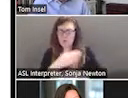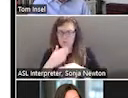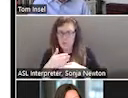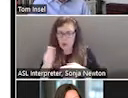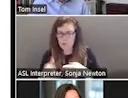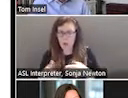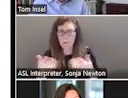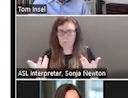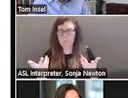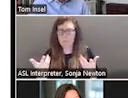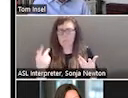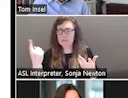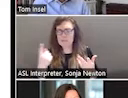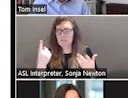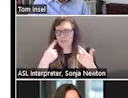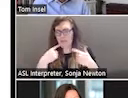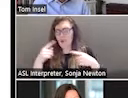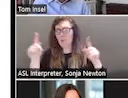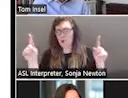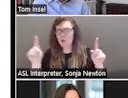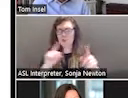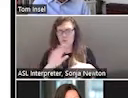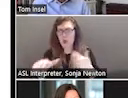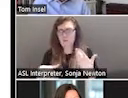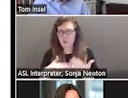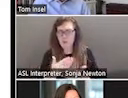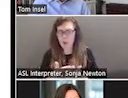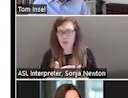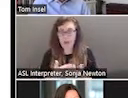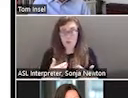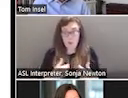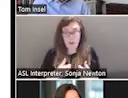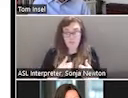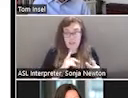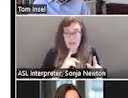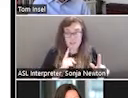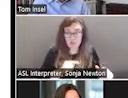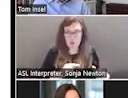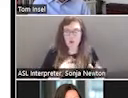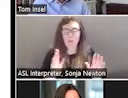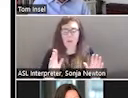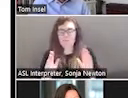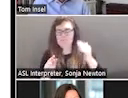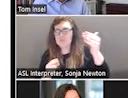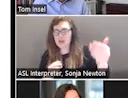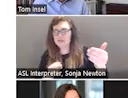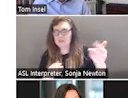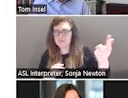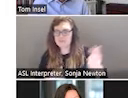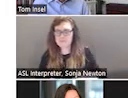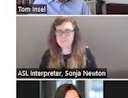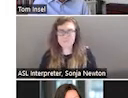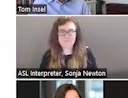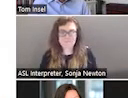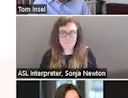is workable for everybody? And I don't have an answer for that, but I think if we look in the next slide, we can begin